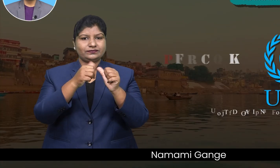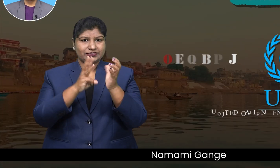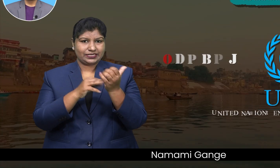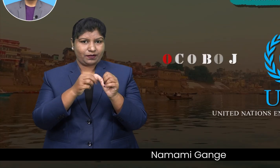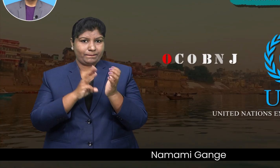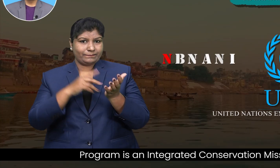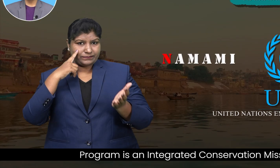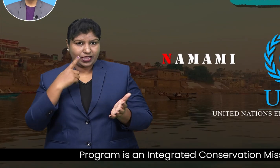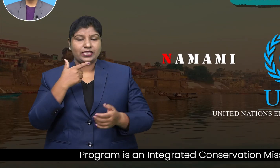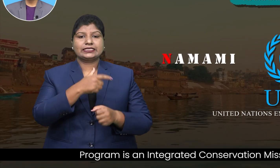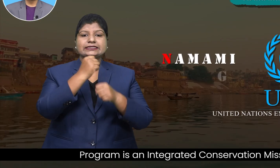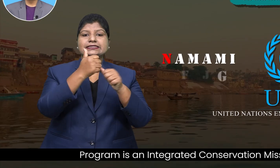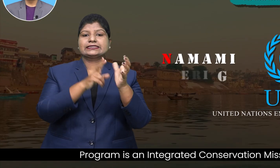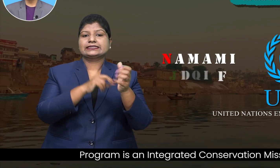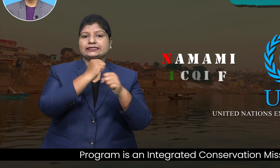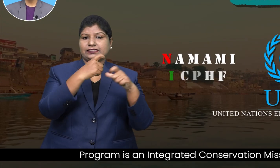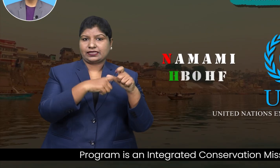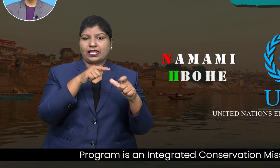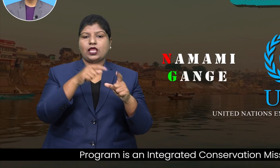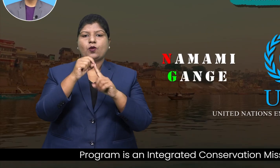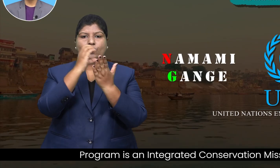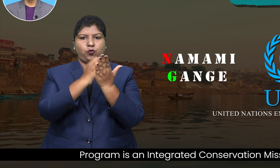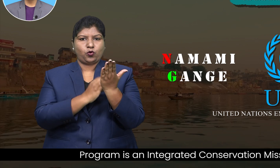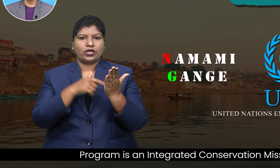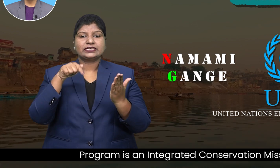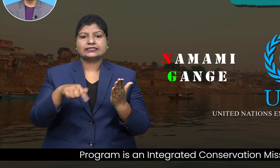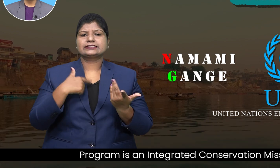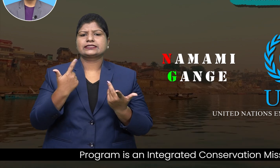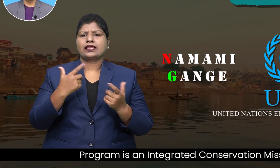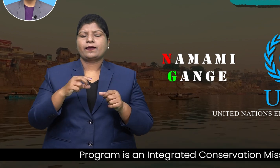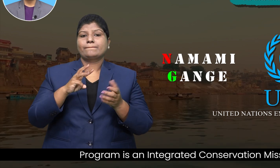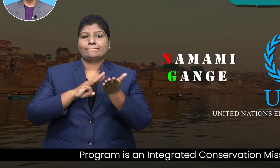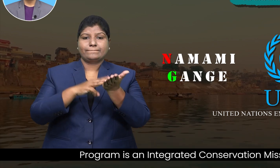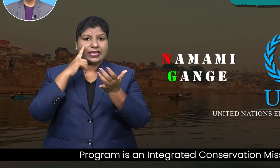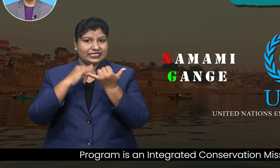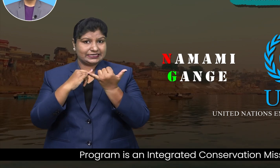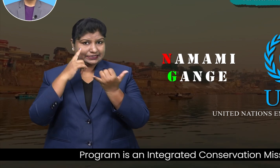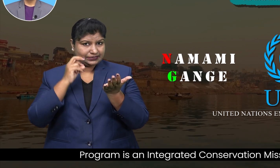Namami Gange program is an integrated conservation mission